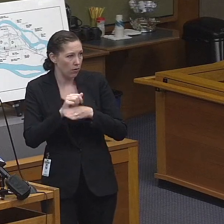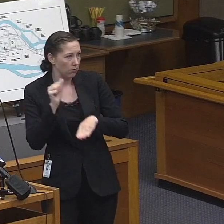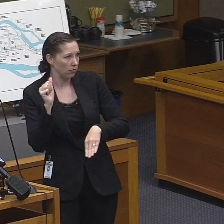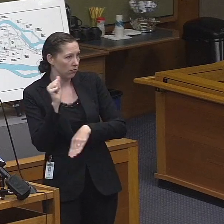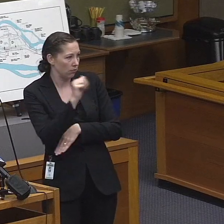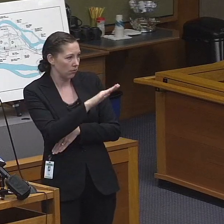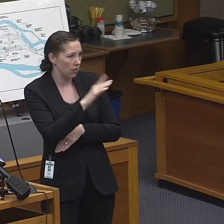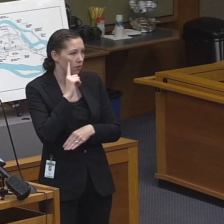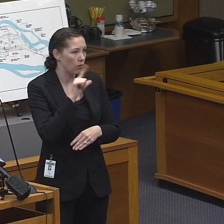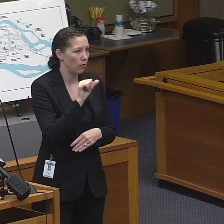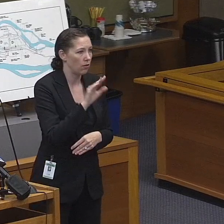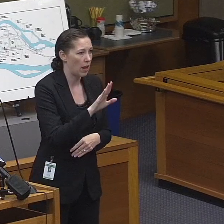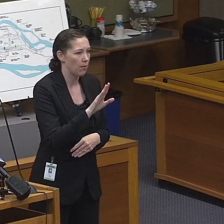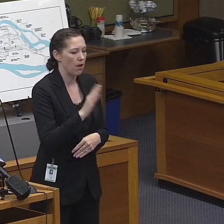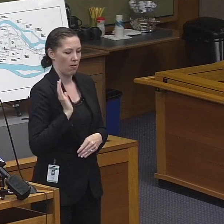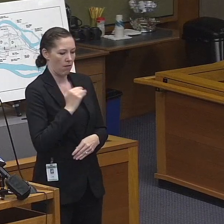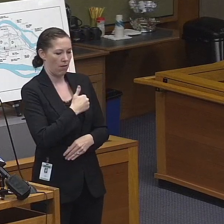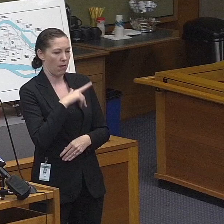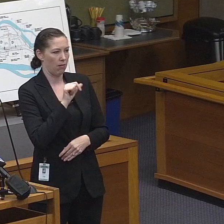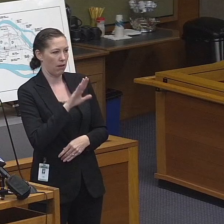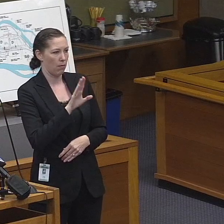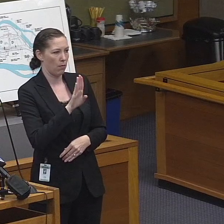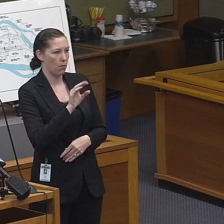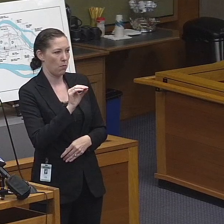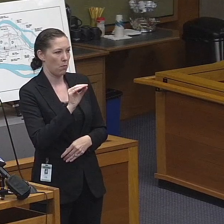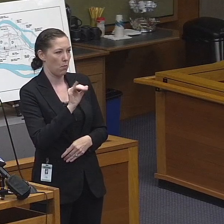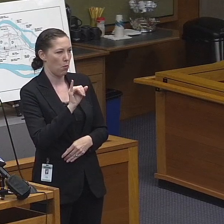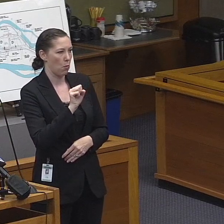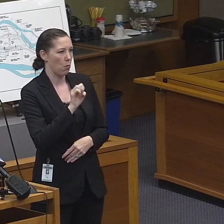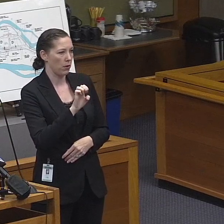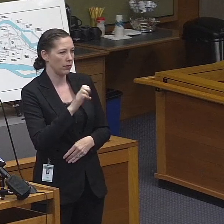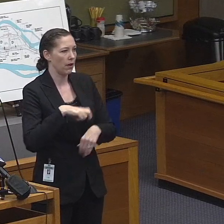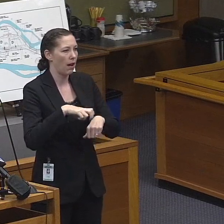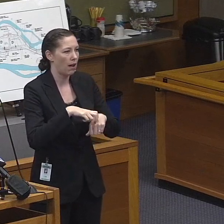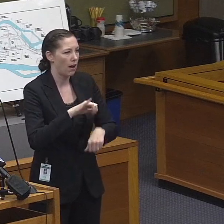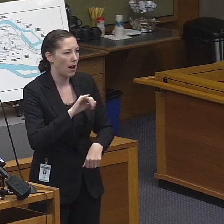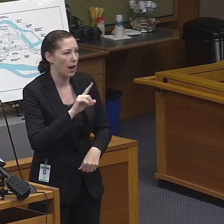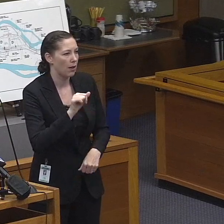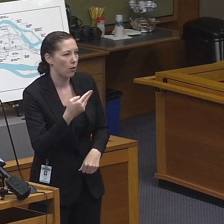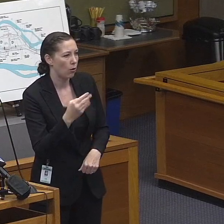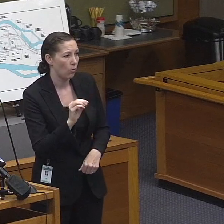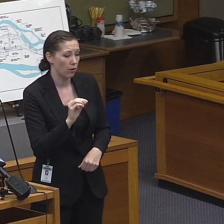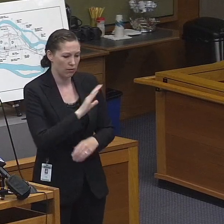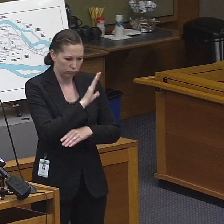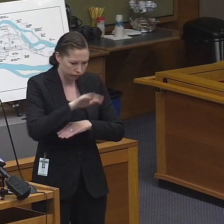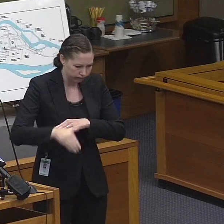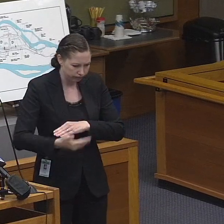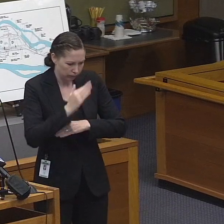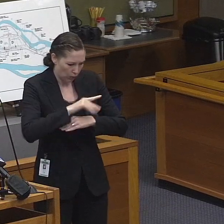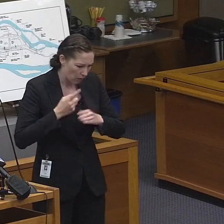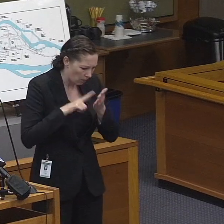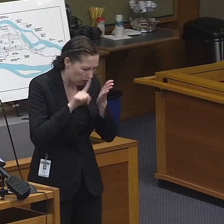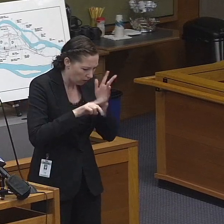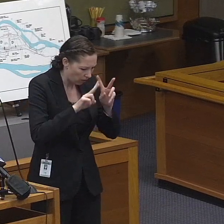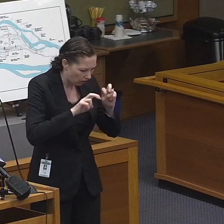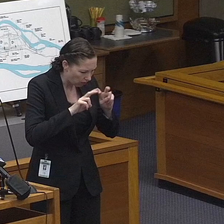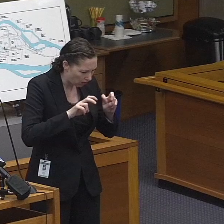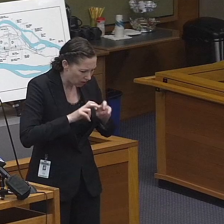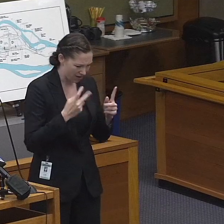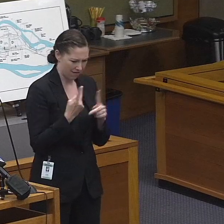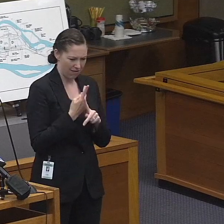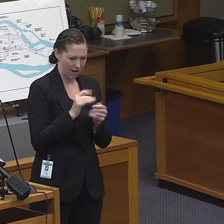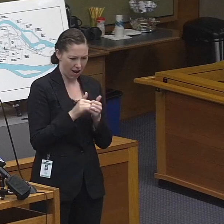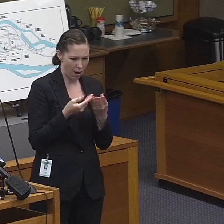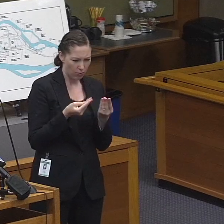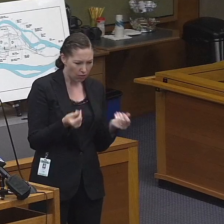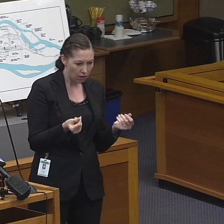algal toxins to our lab in Boise, Idaho. Our team has been working day and night to analyze those samples, to look at solutions,